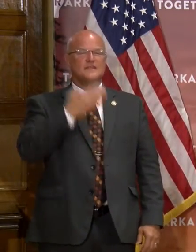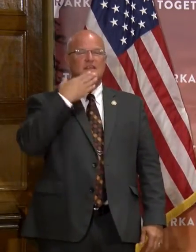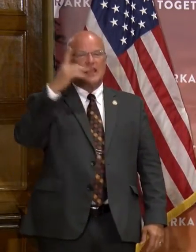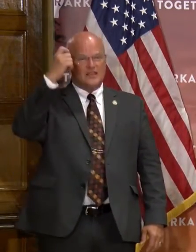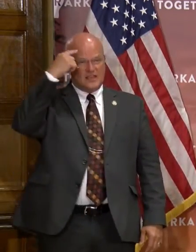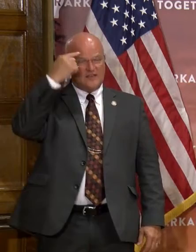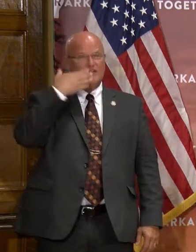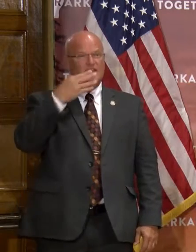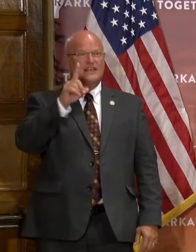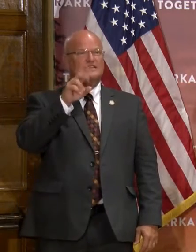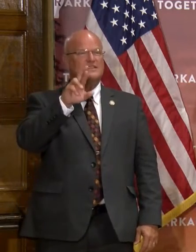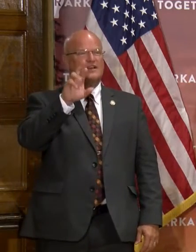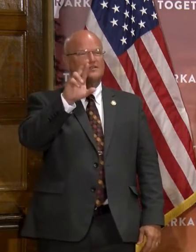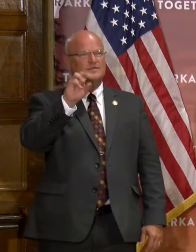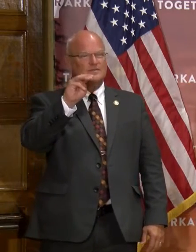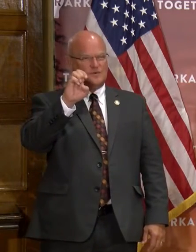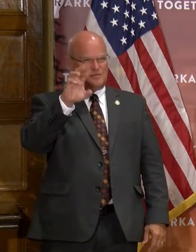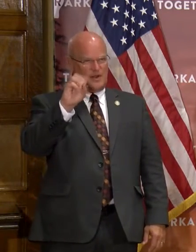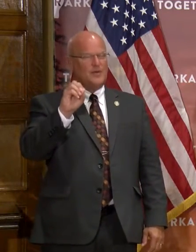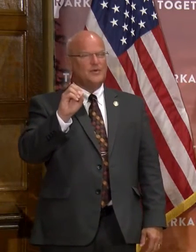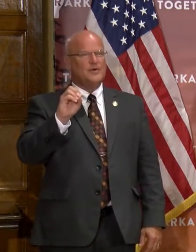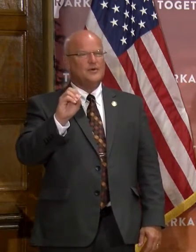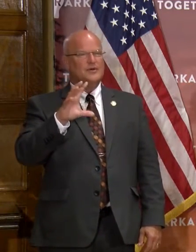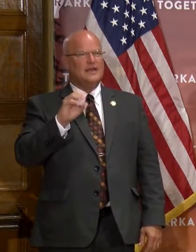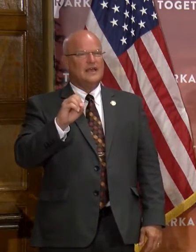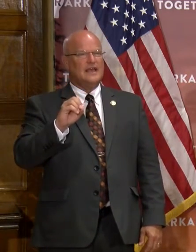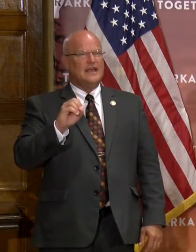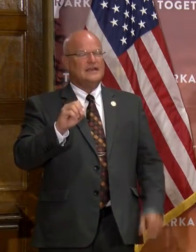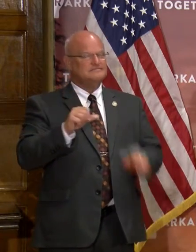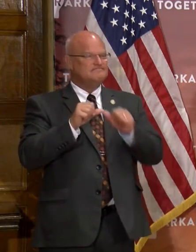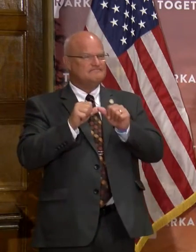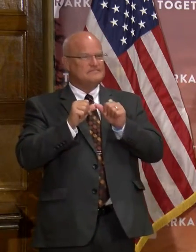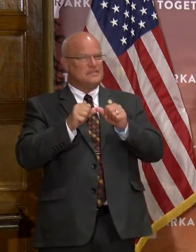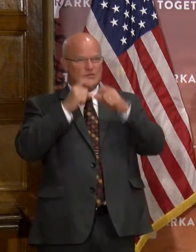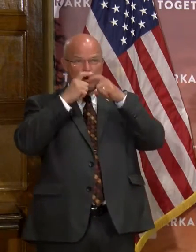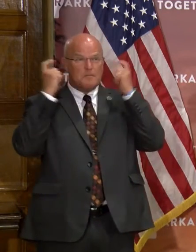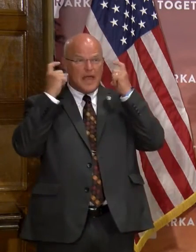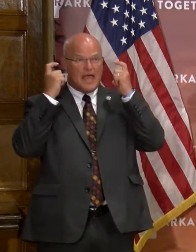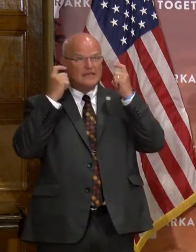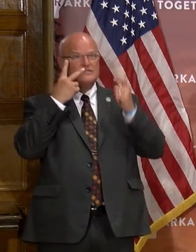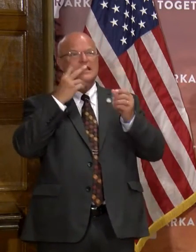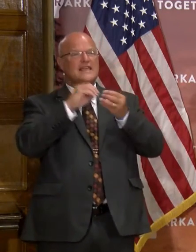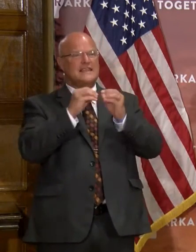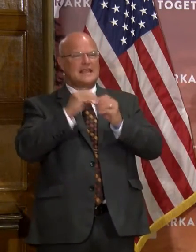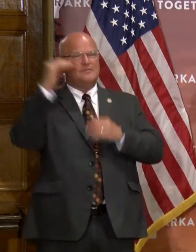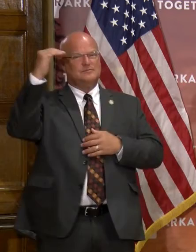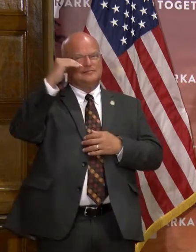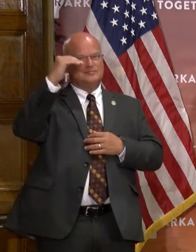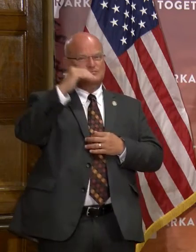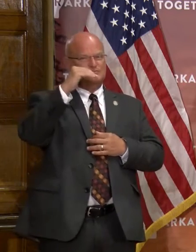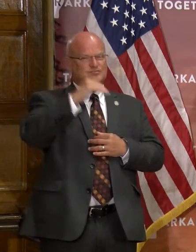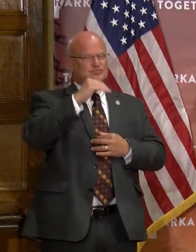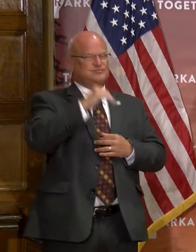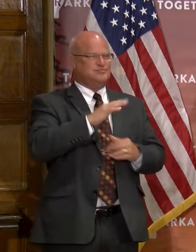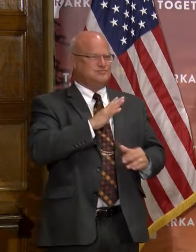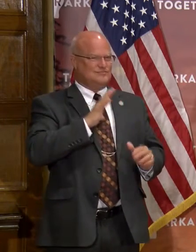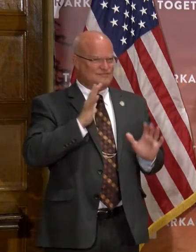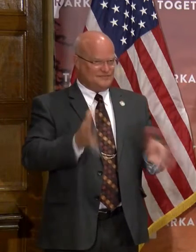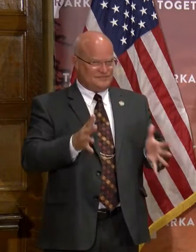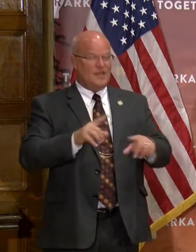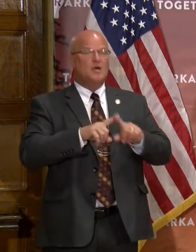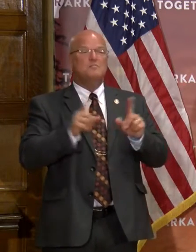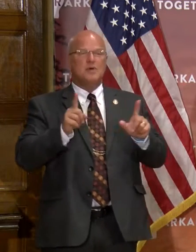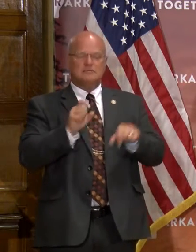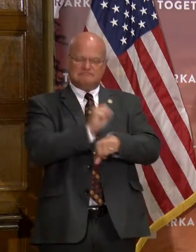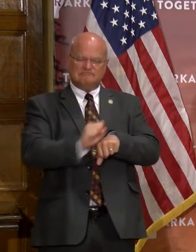Thank you, Governor. Thank you, Dr. Romero, and I agree. Continue wearing your mask. You can see the numbers are moving in the right direction, but we need to be diligent,